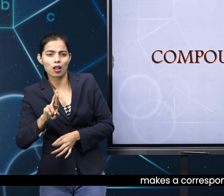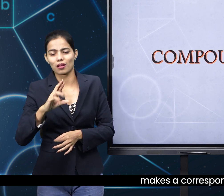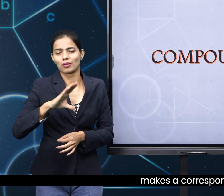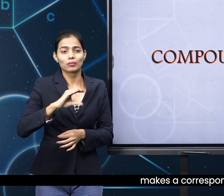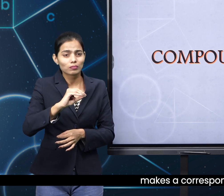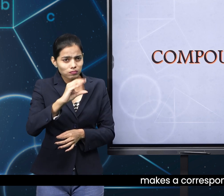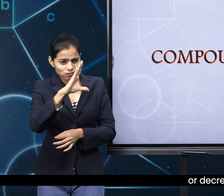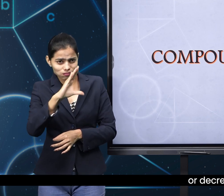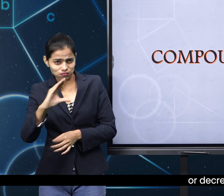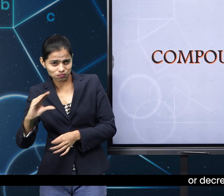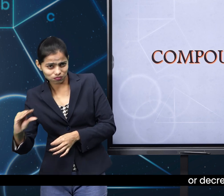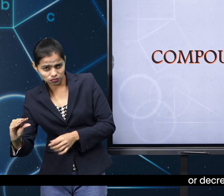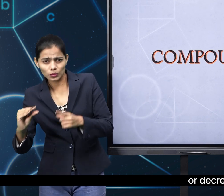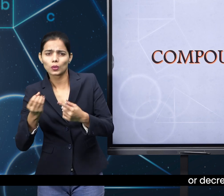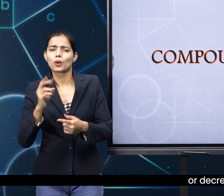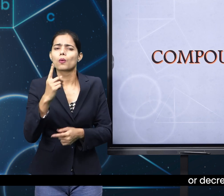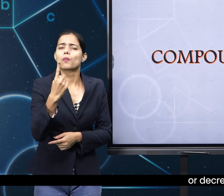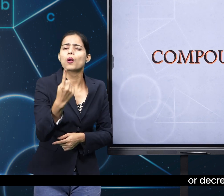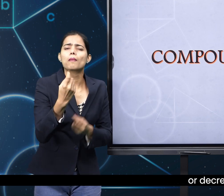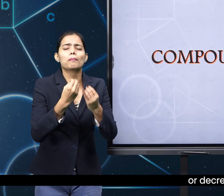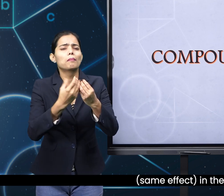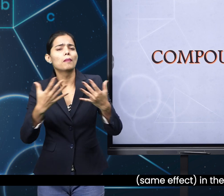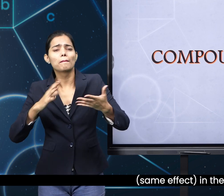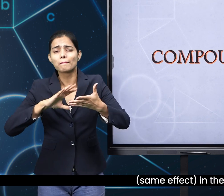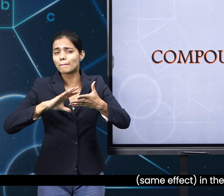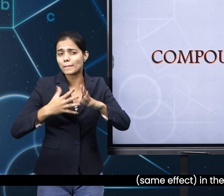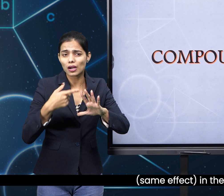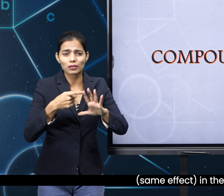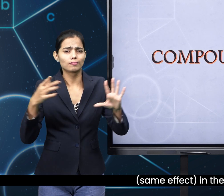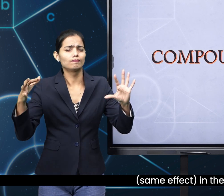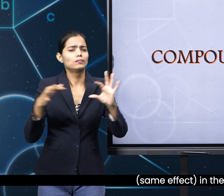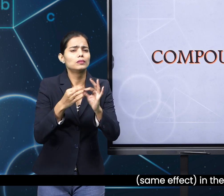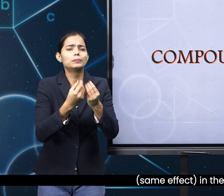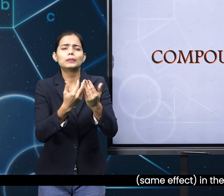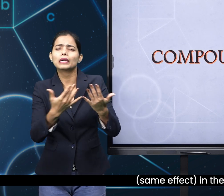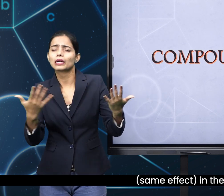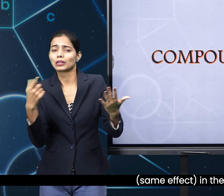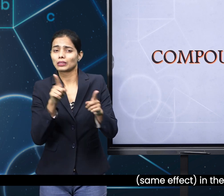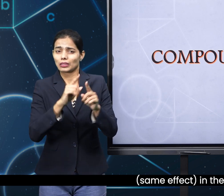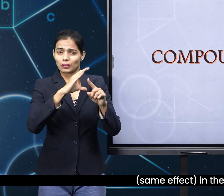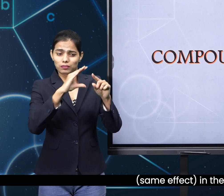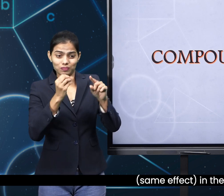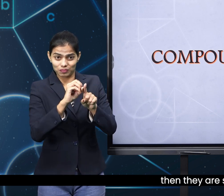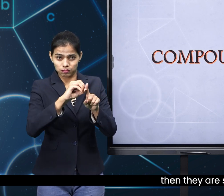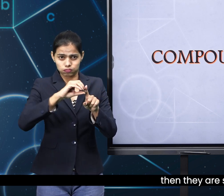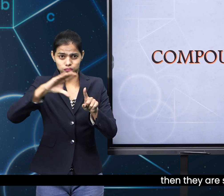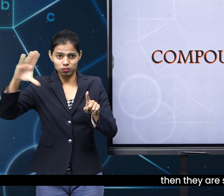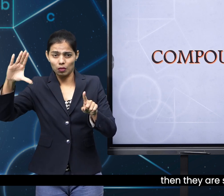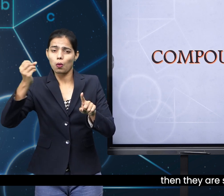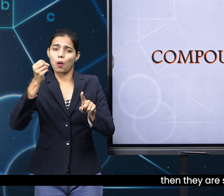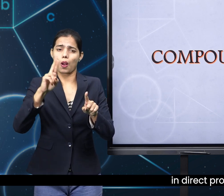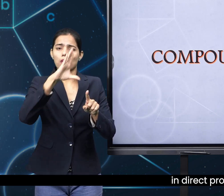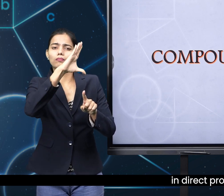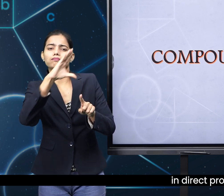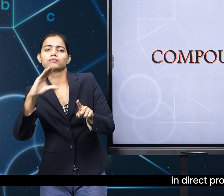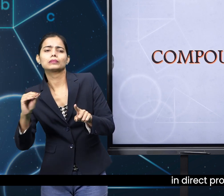corresponding increase or decrease, same effect in the other quantity, then they are said